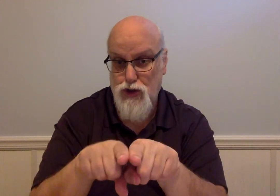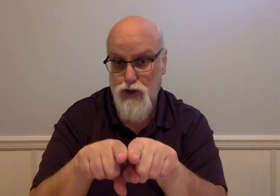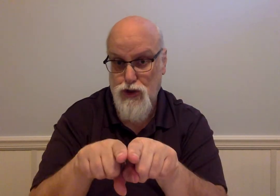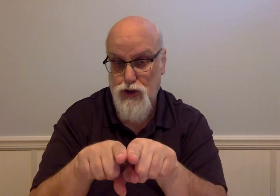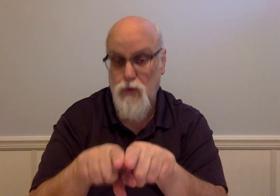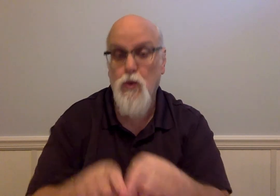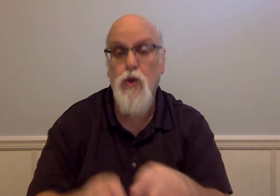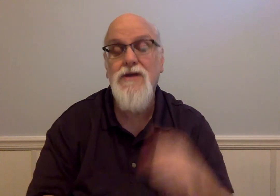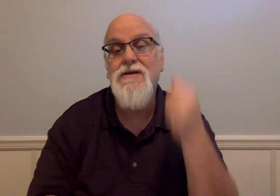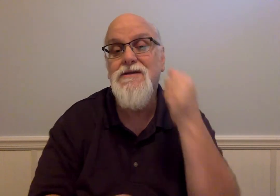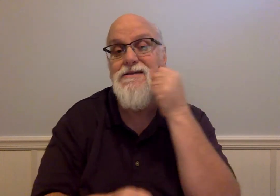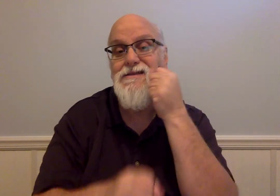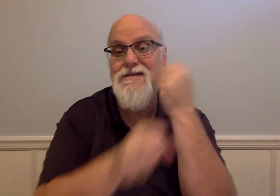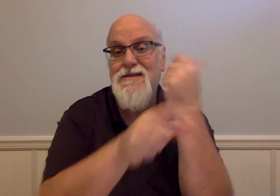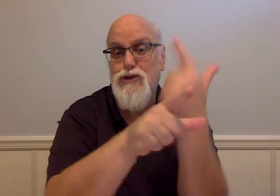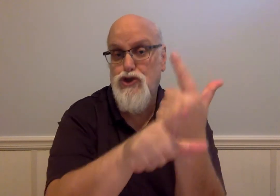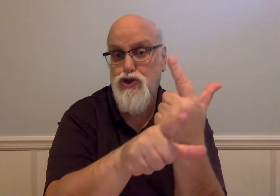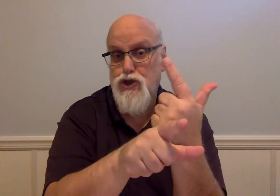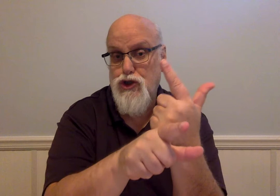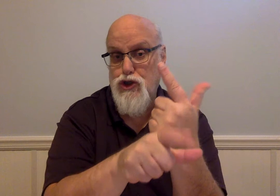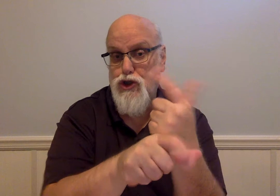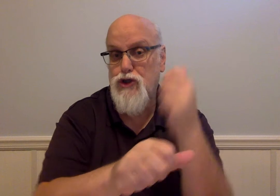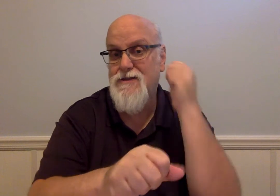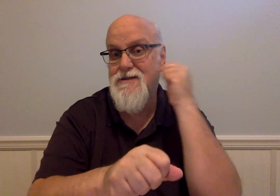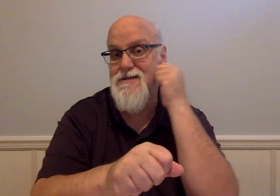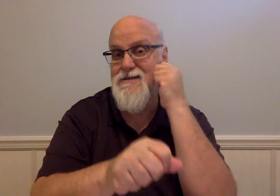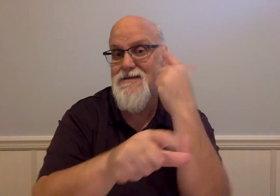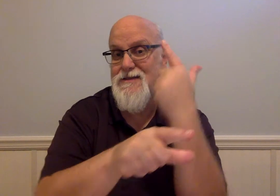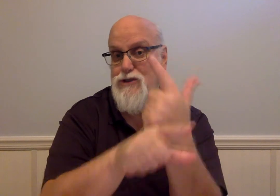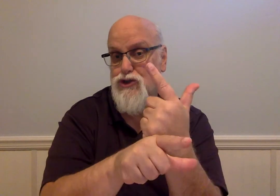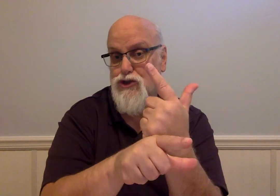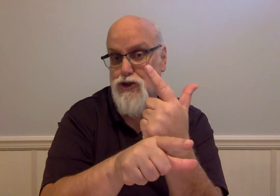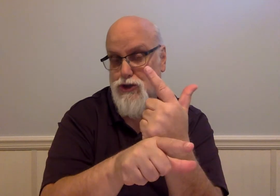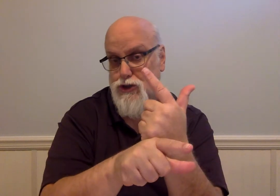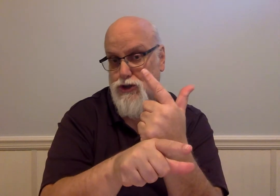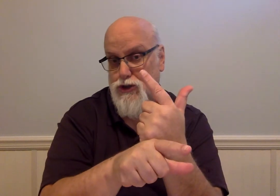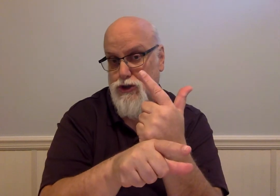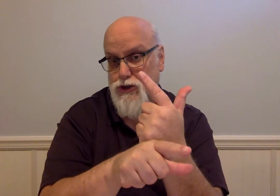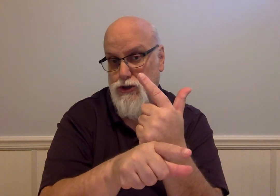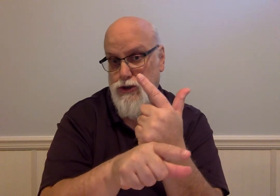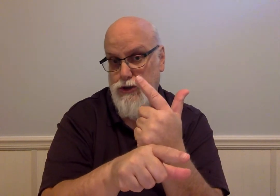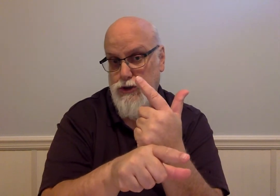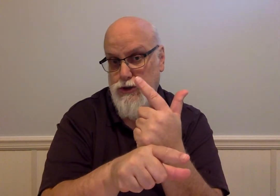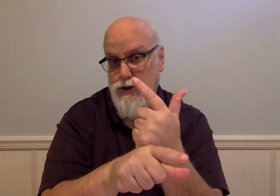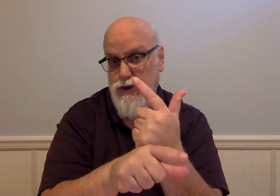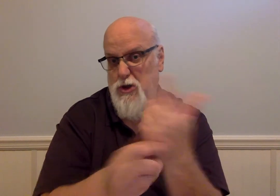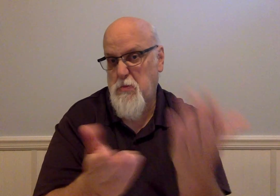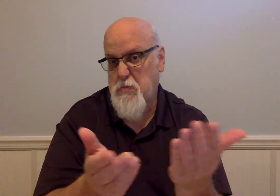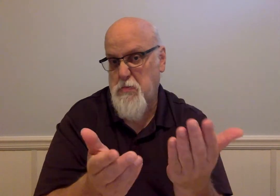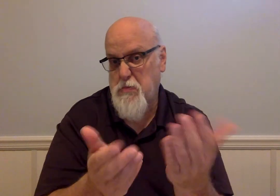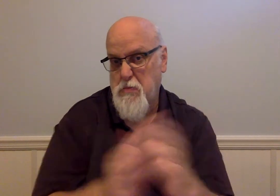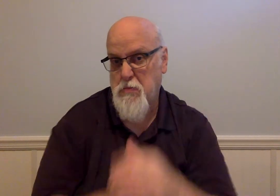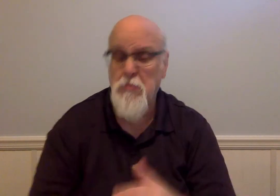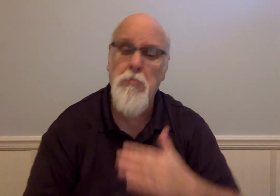Girl, same. Or sister, and then so you hit this and you make an L and you hit another L. So